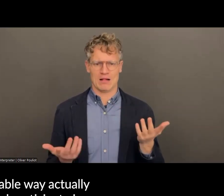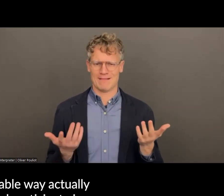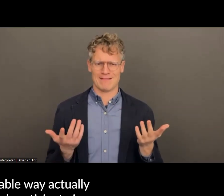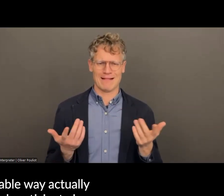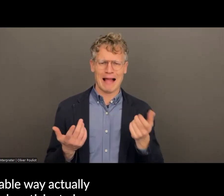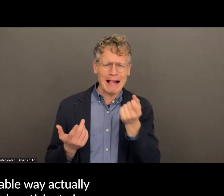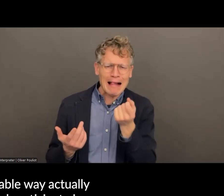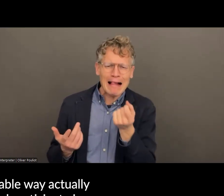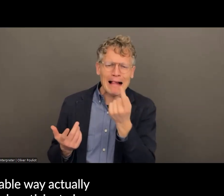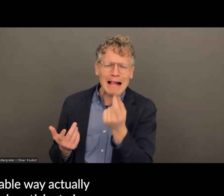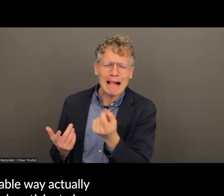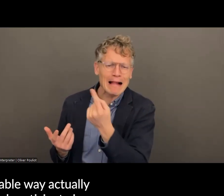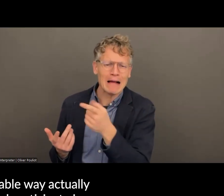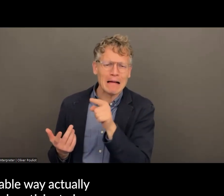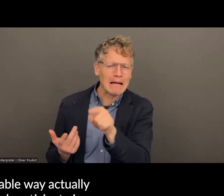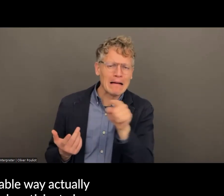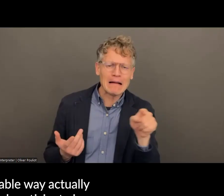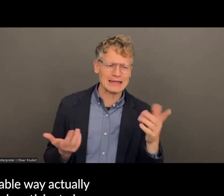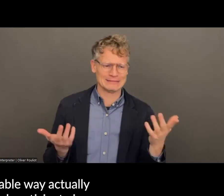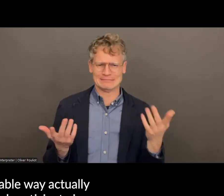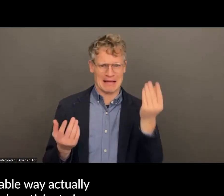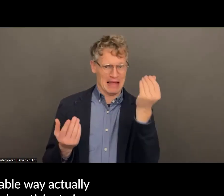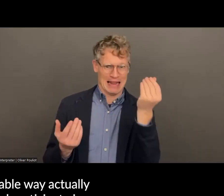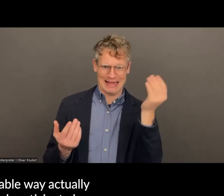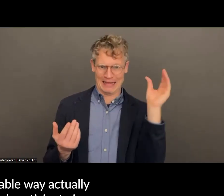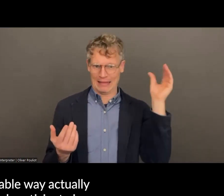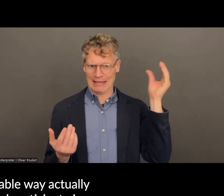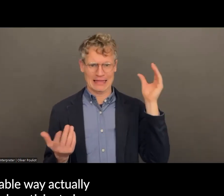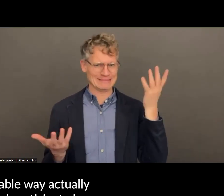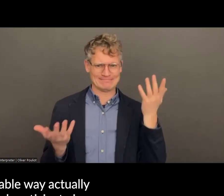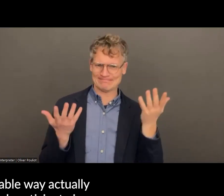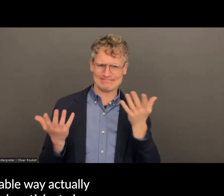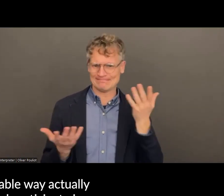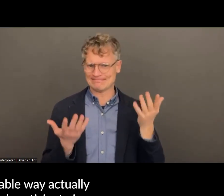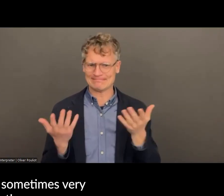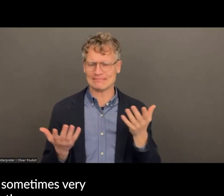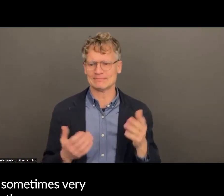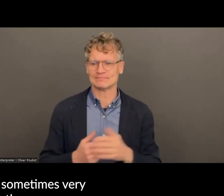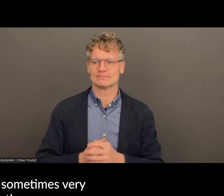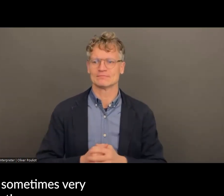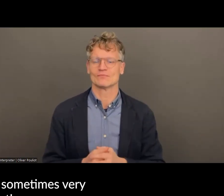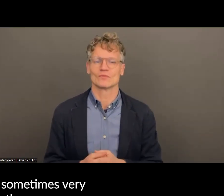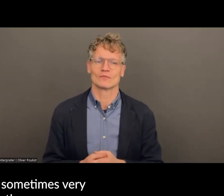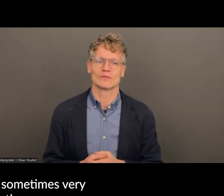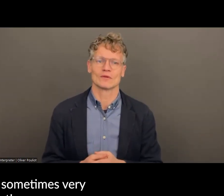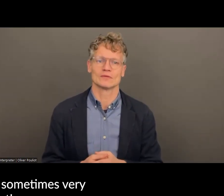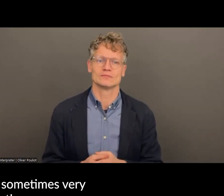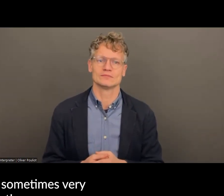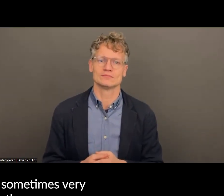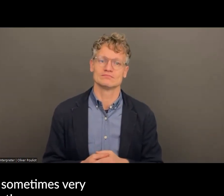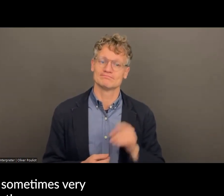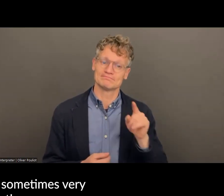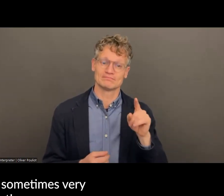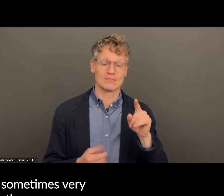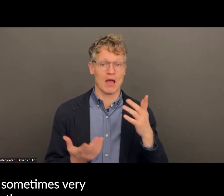learning in equitable way actually. And then engage and participate in meaningful